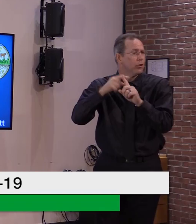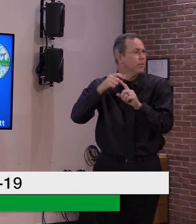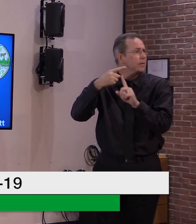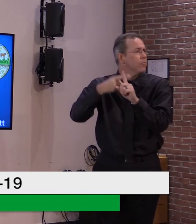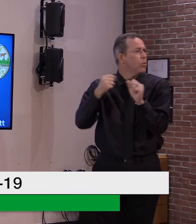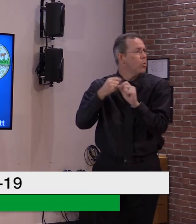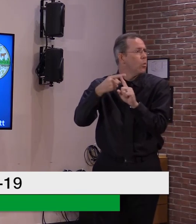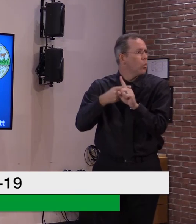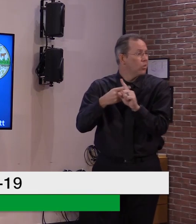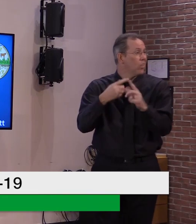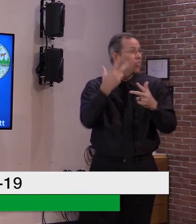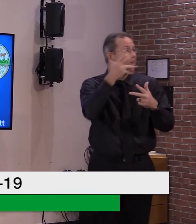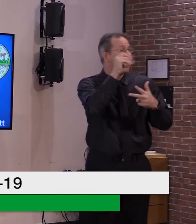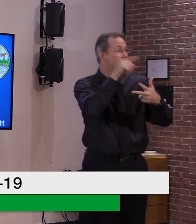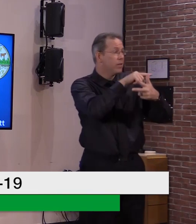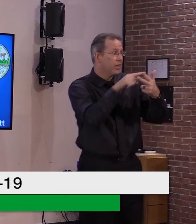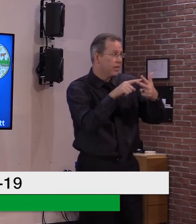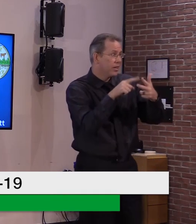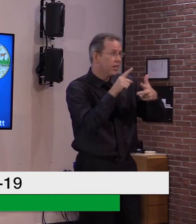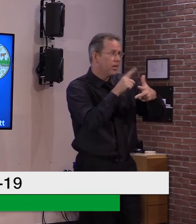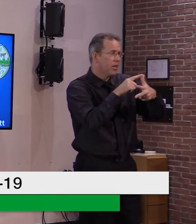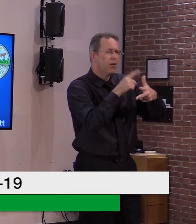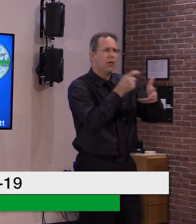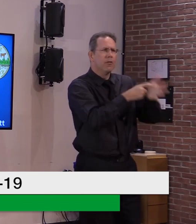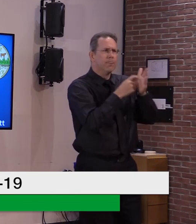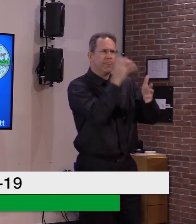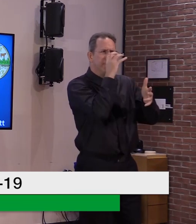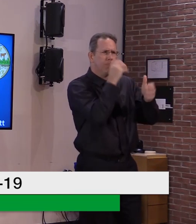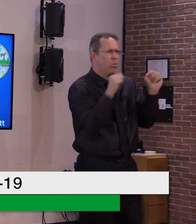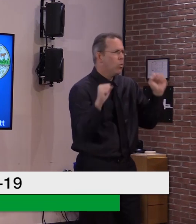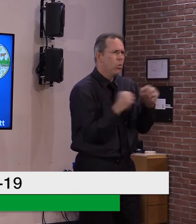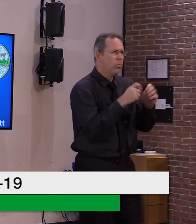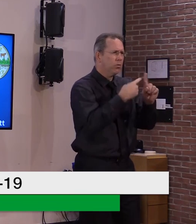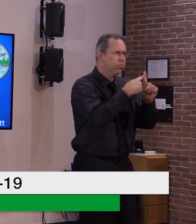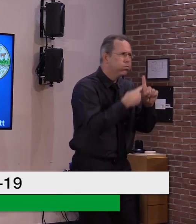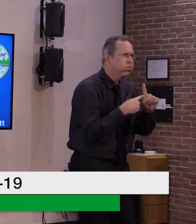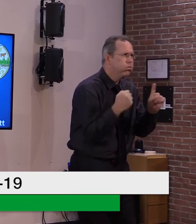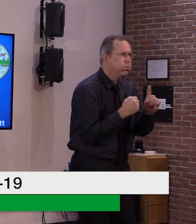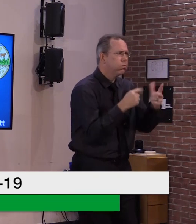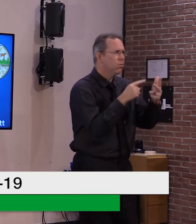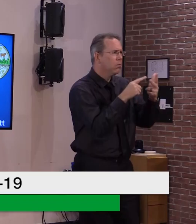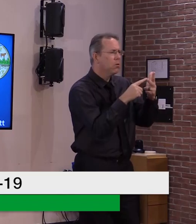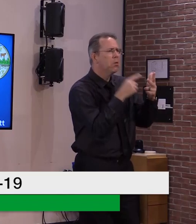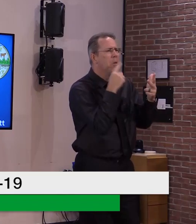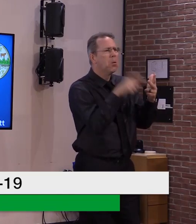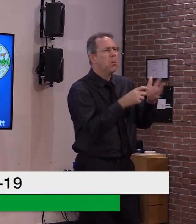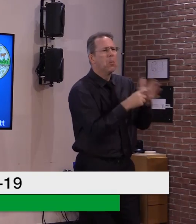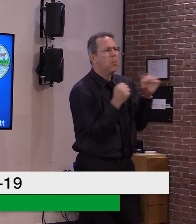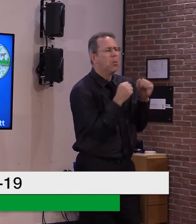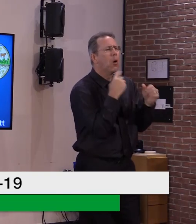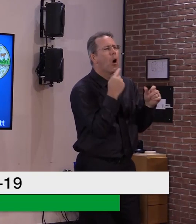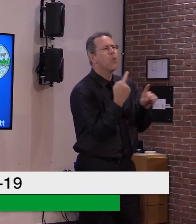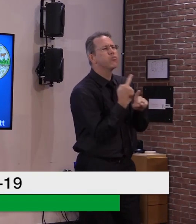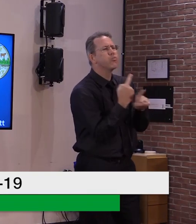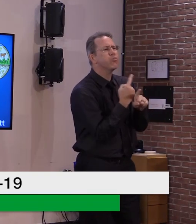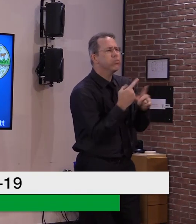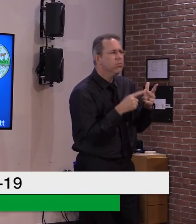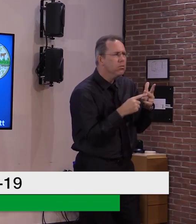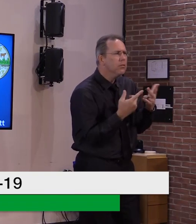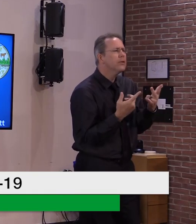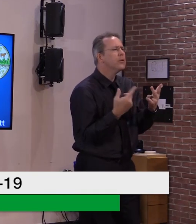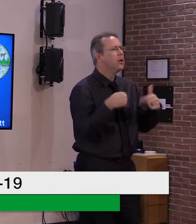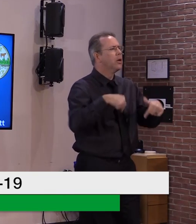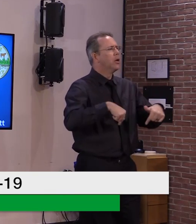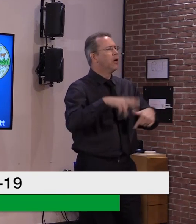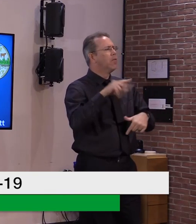considerations but we're kind of ready for both because we already have the freezer capacity and as commissioner shirling said a